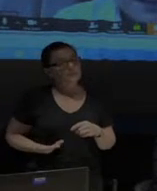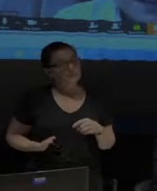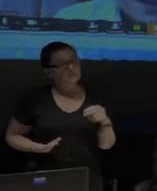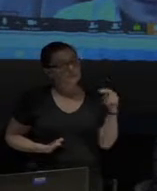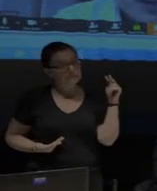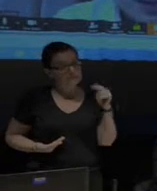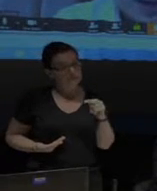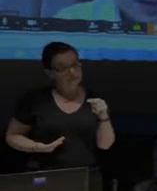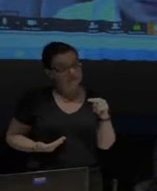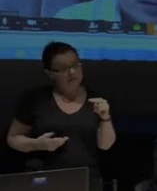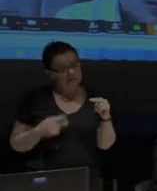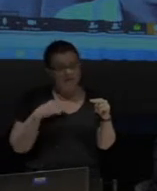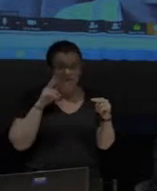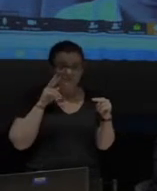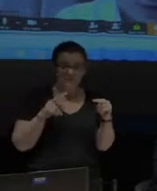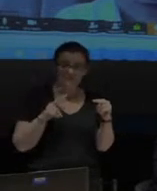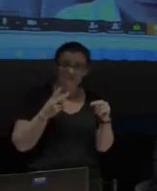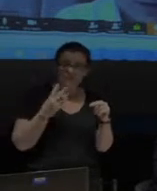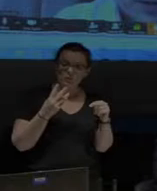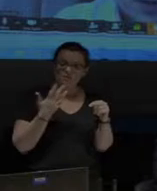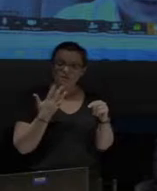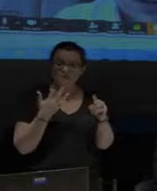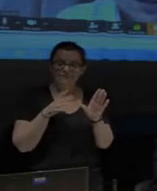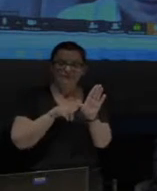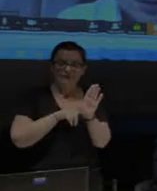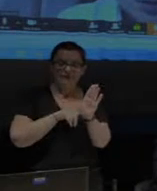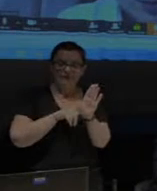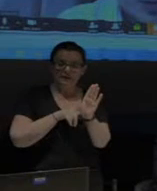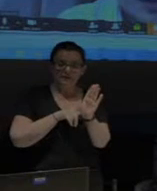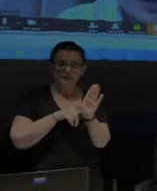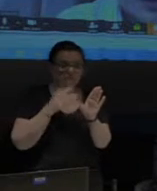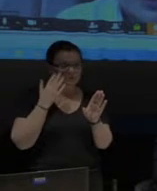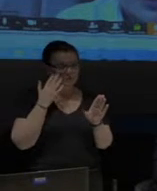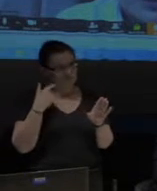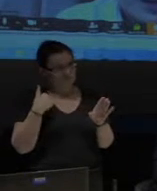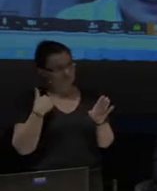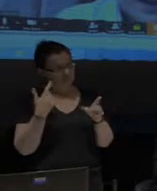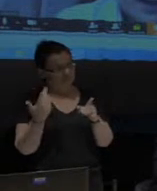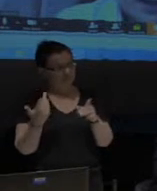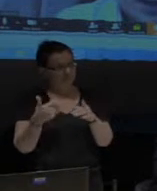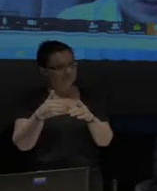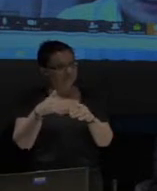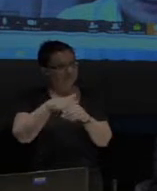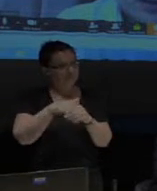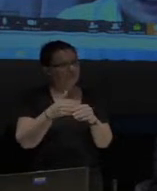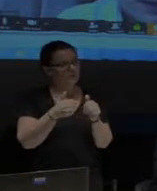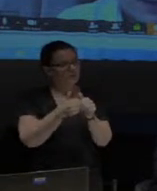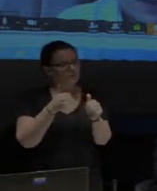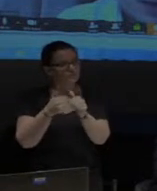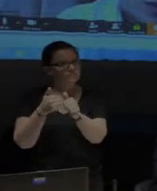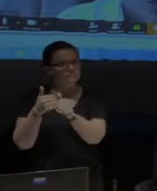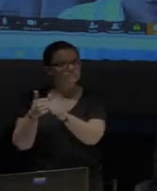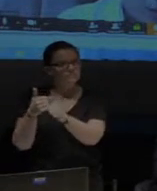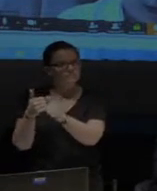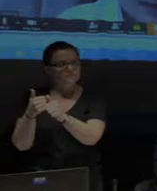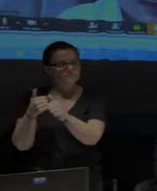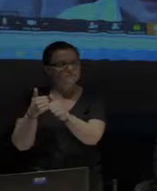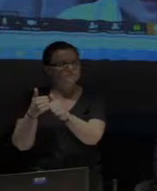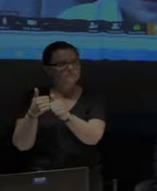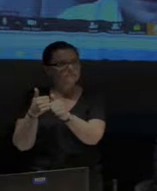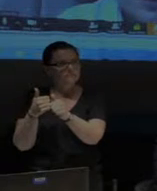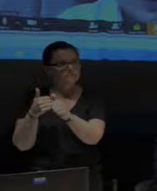have seen over the last 4 or 5 years, while I was still in corporate, debate on diversity, inclusion